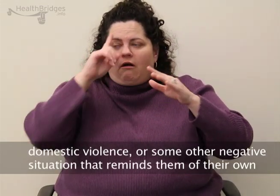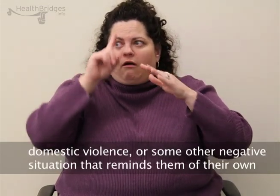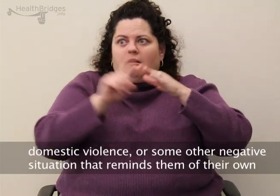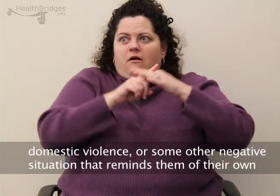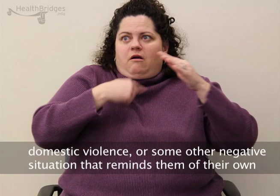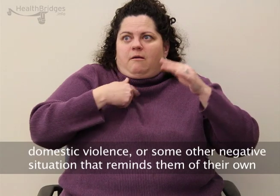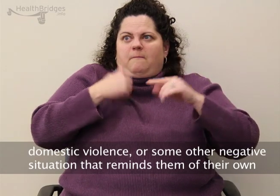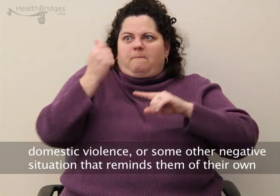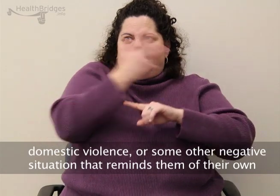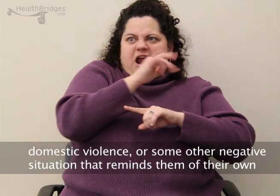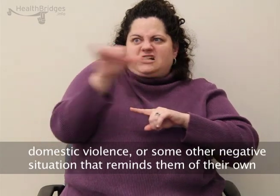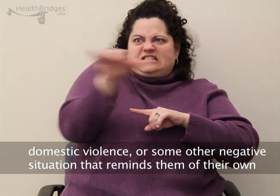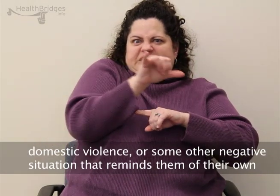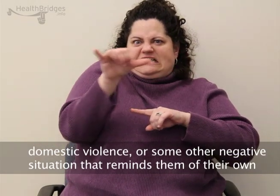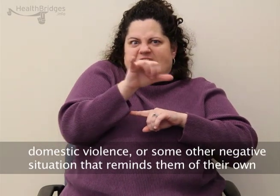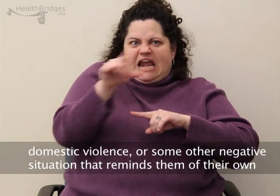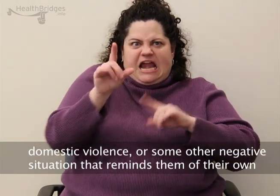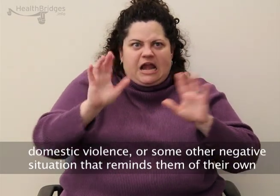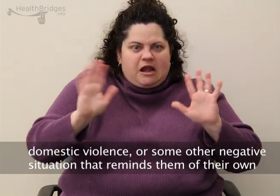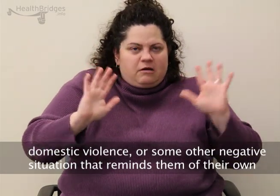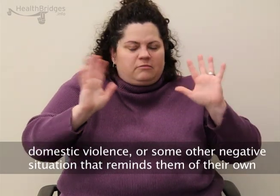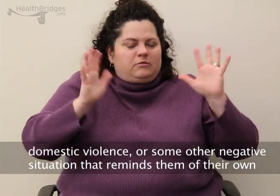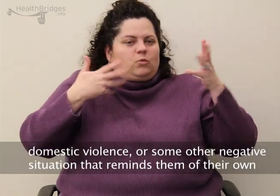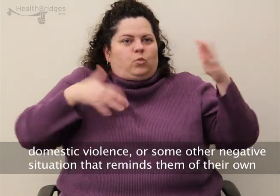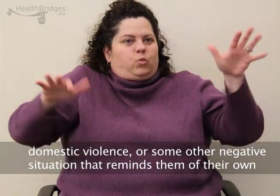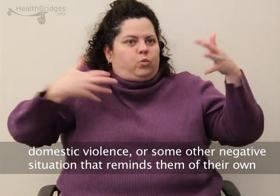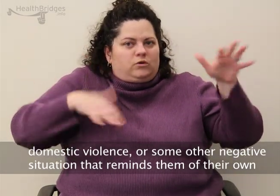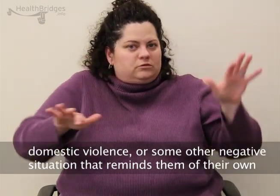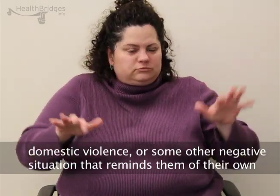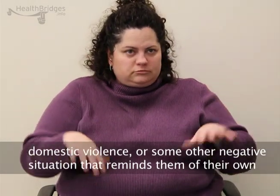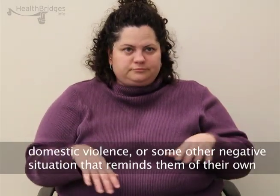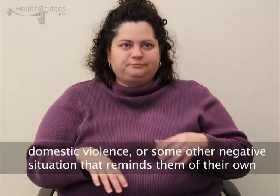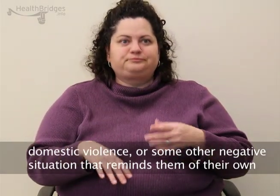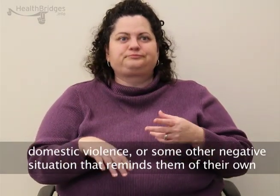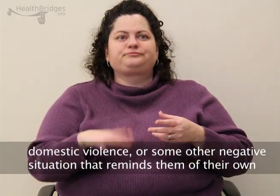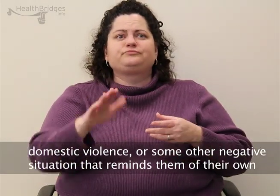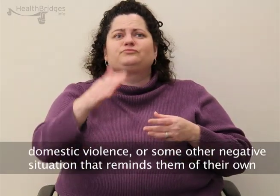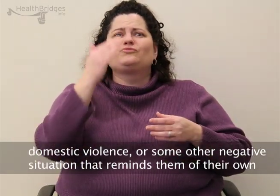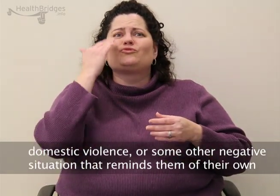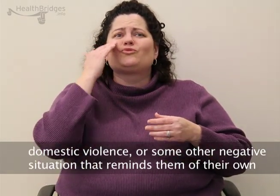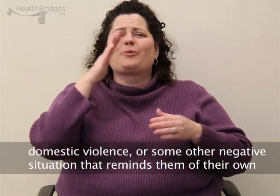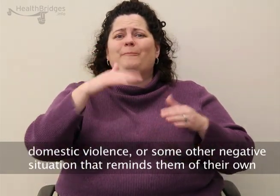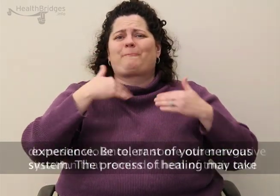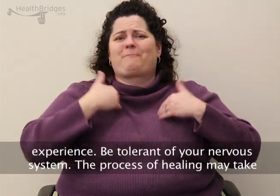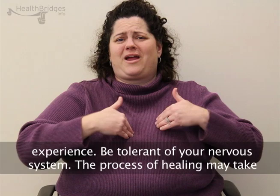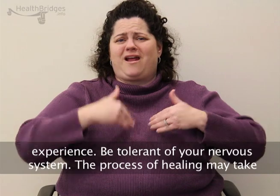domestic violence or some other negative situation that reminds them of their own experience.